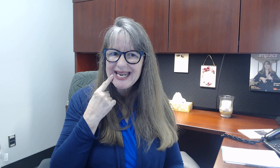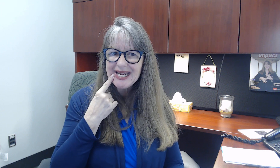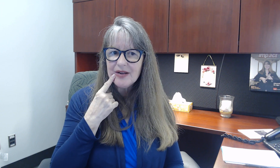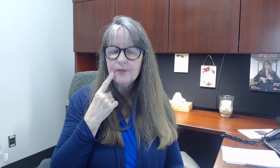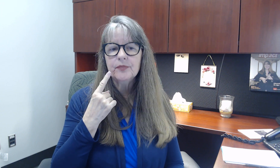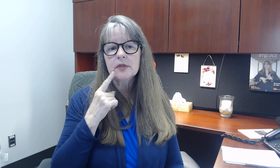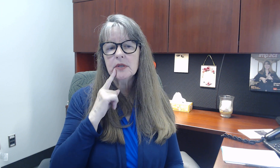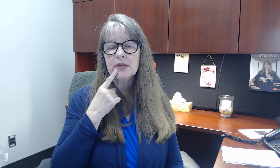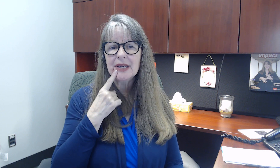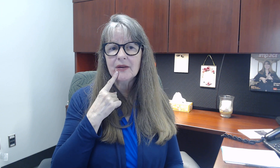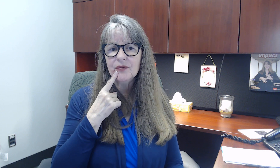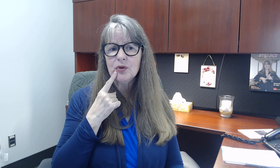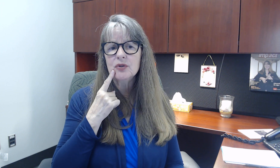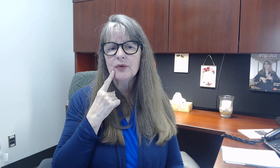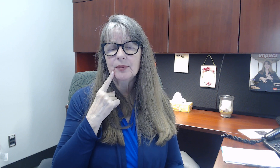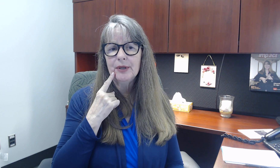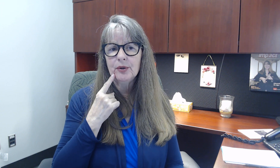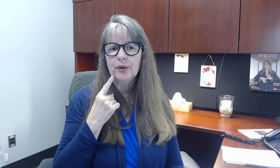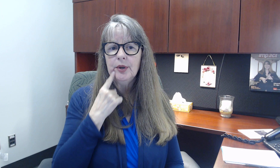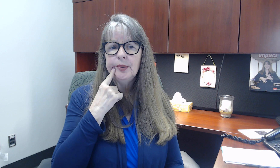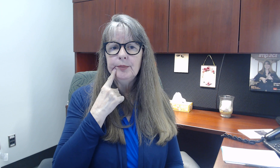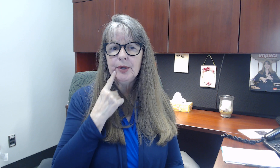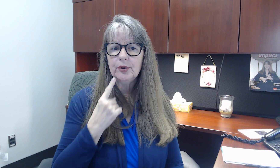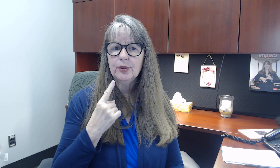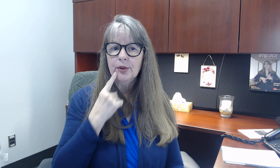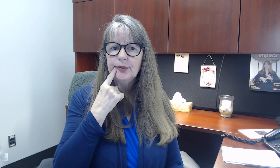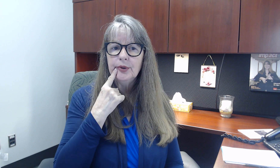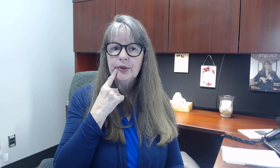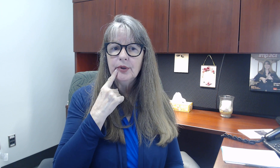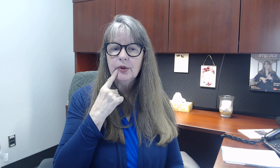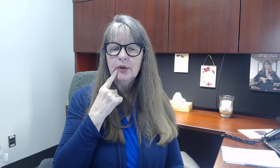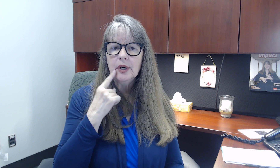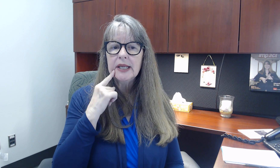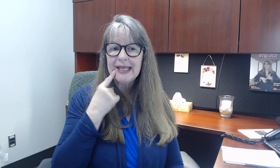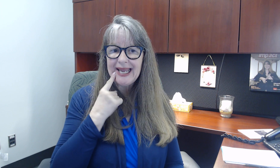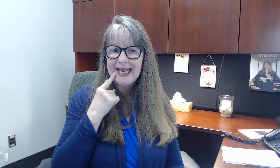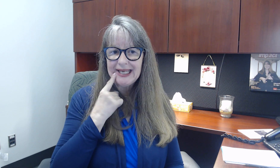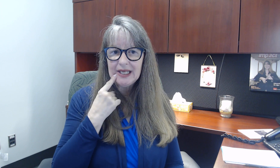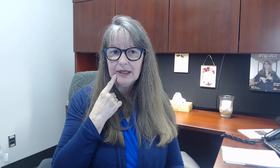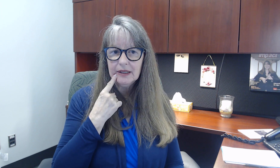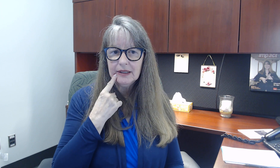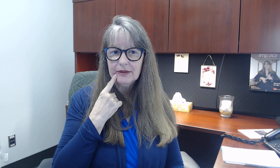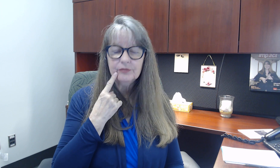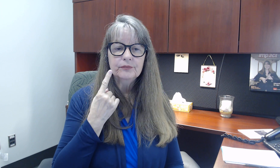Candy, sometimes I get confused for bitter. Bitter, candy.